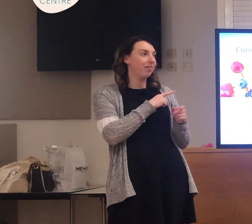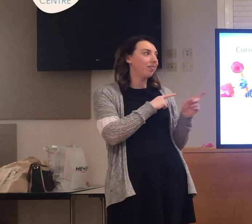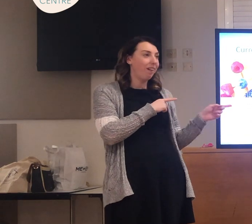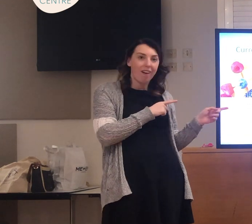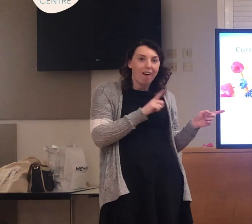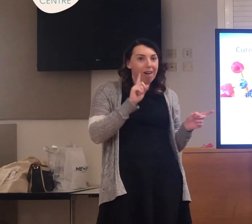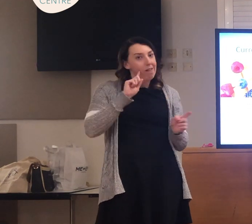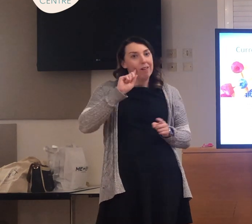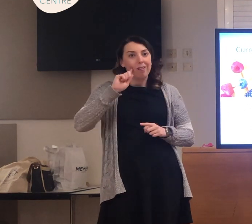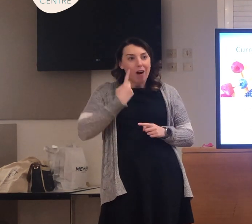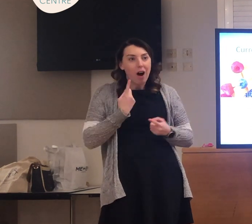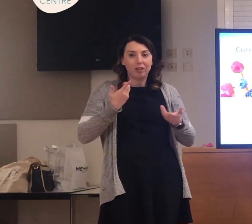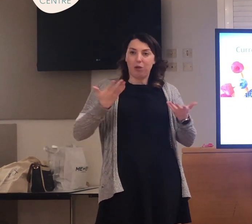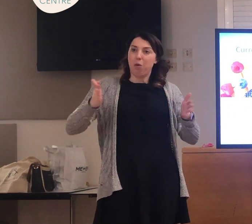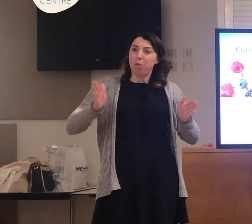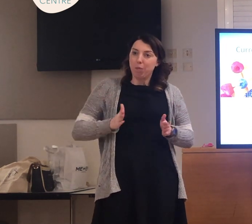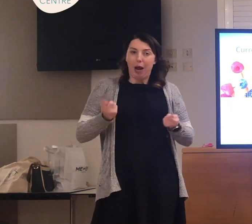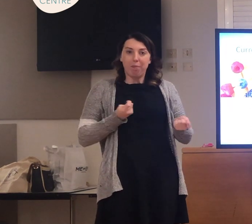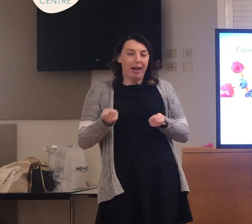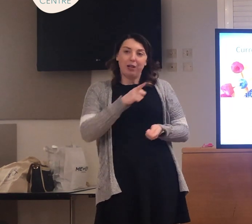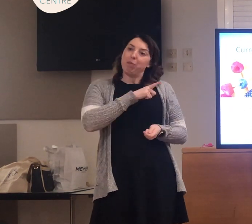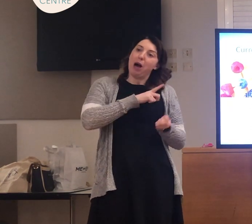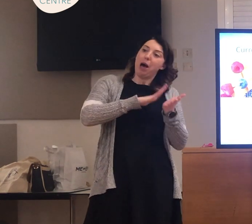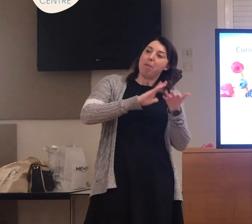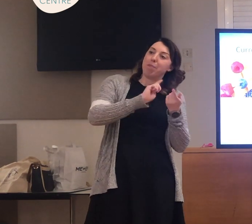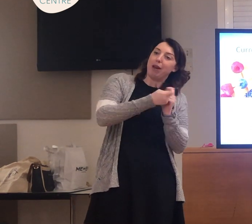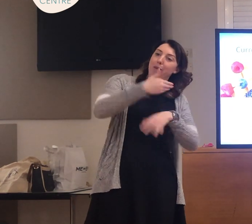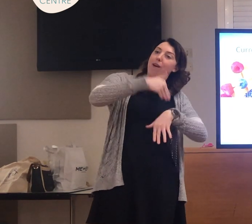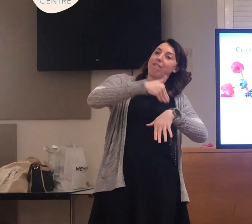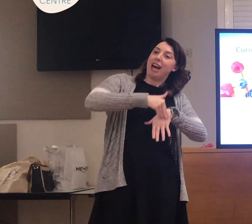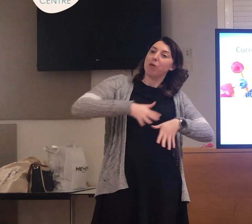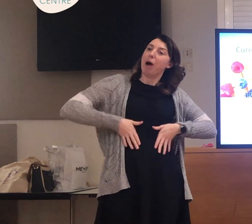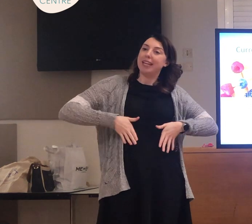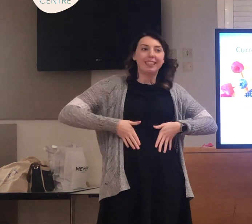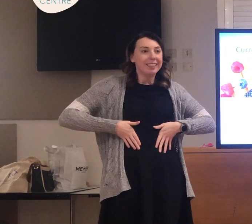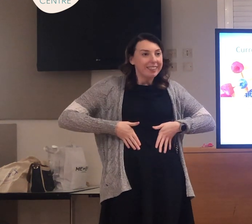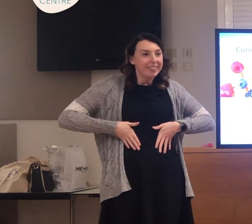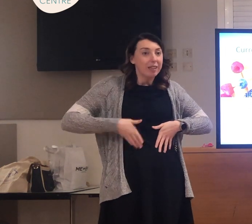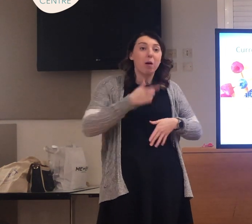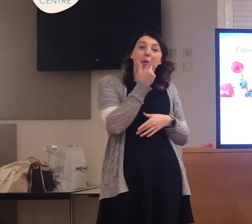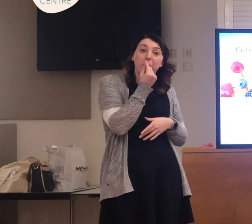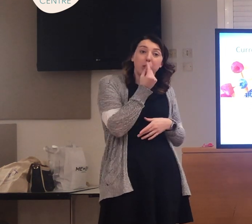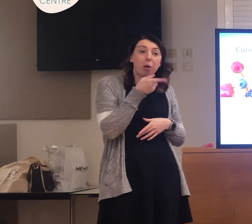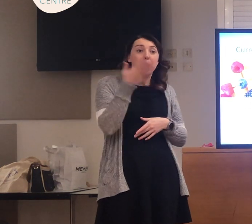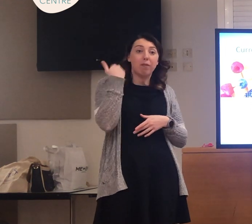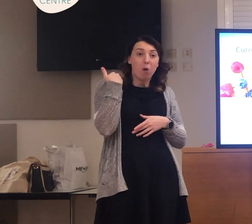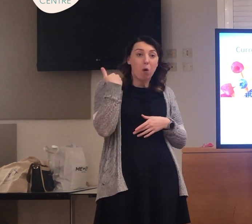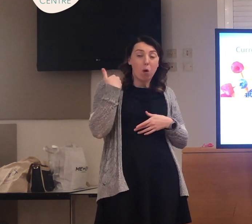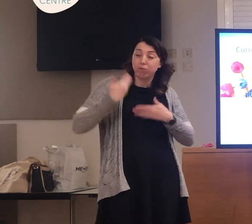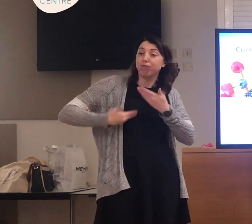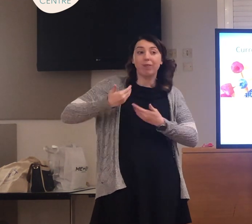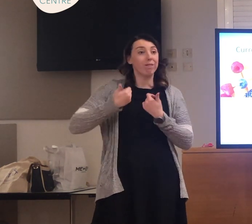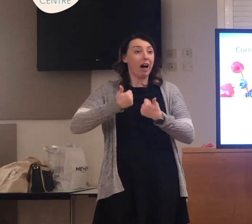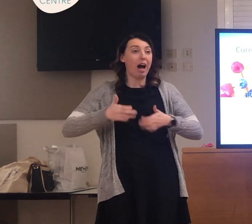it anymore. And that's the thing again with menopause. Maybe you got away with it when you